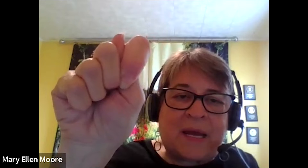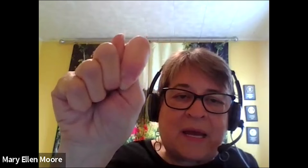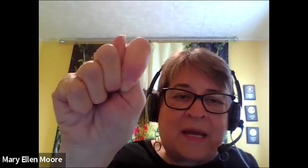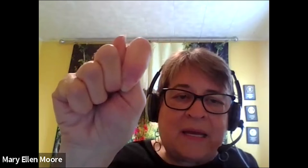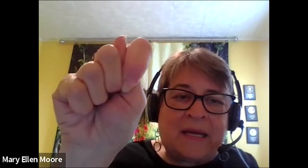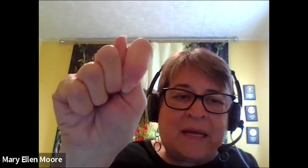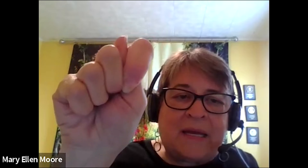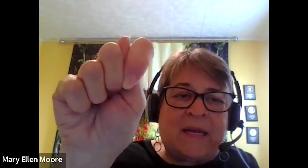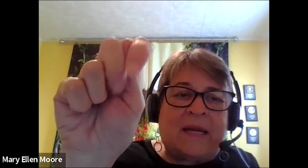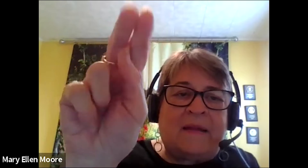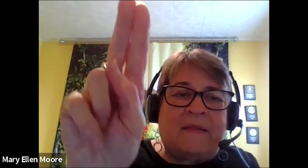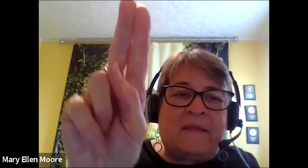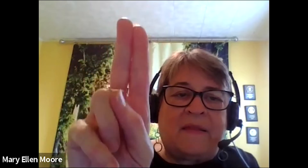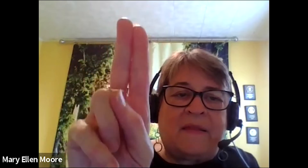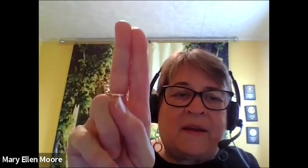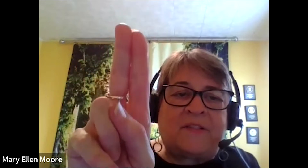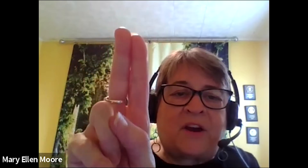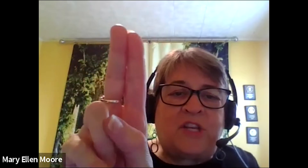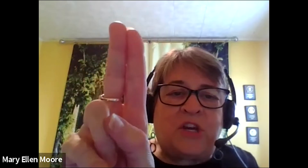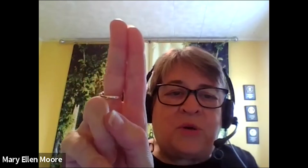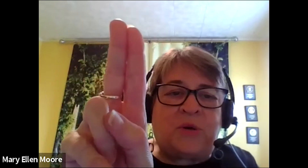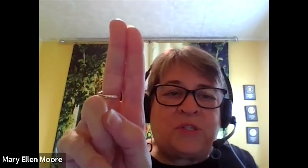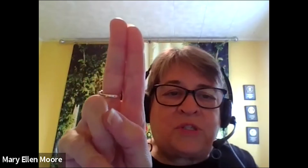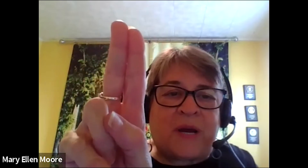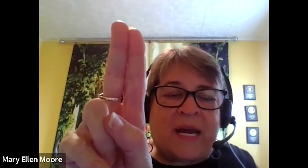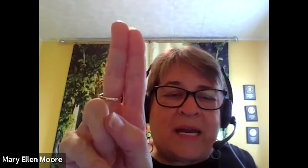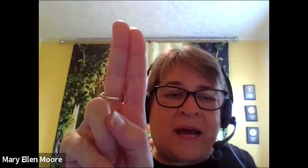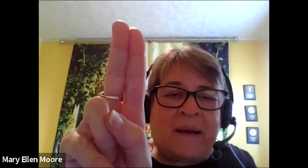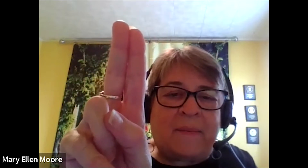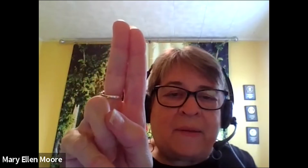Okay. There's our U, straight up.